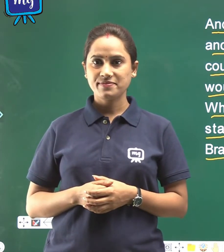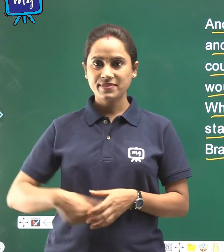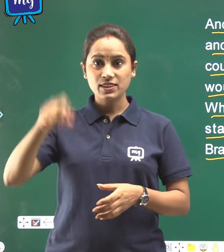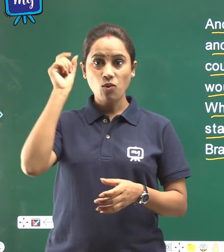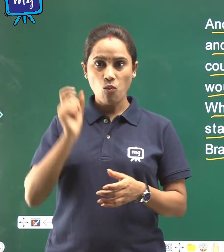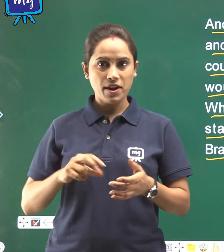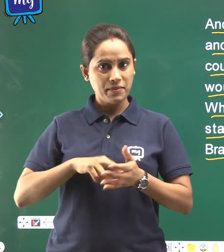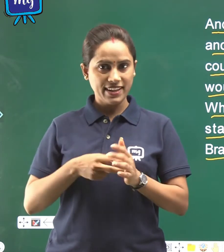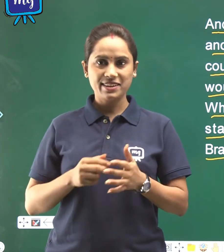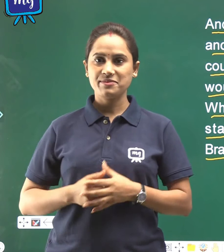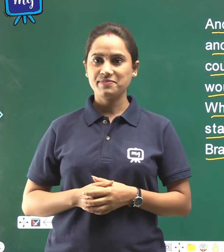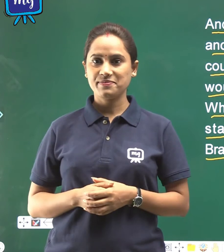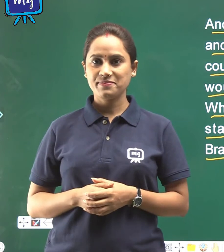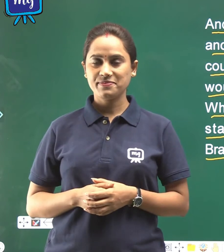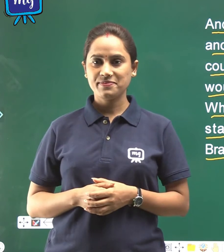Word meaning: